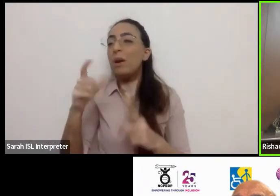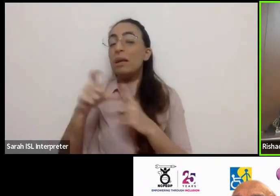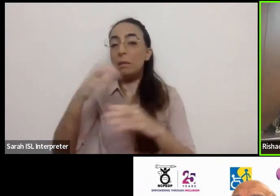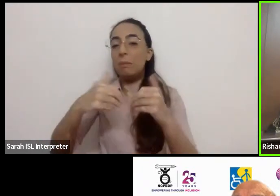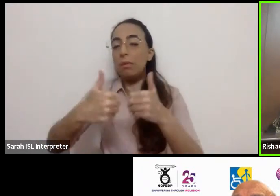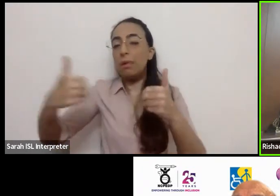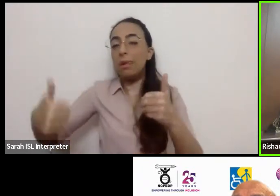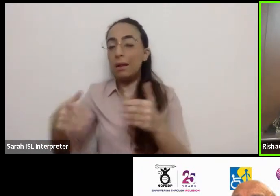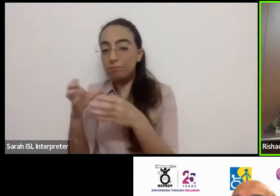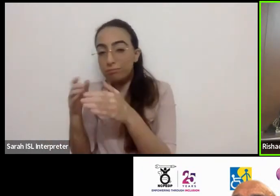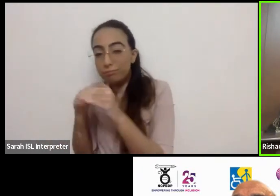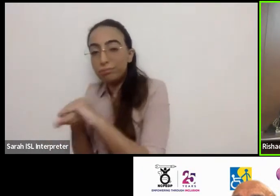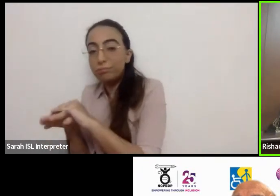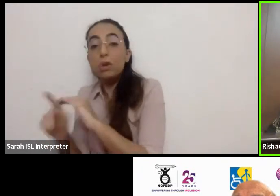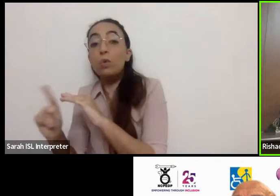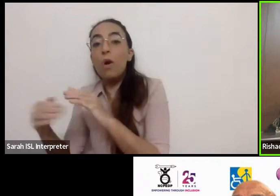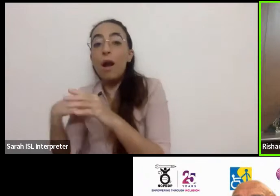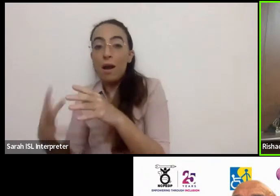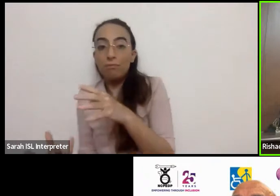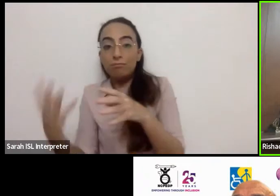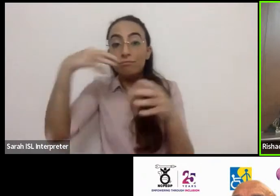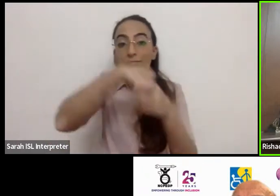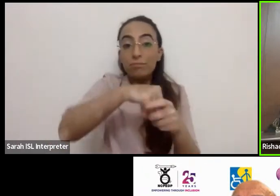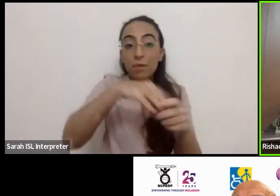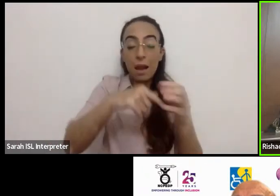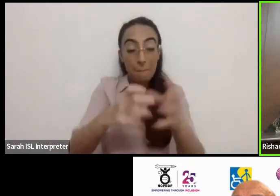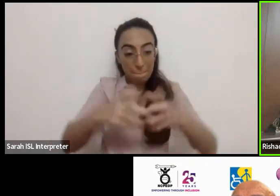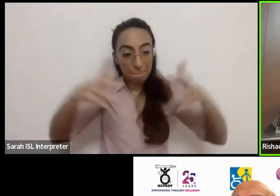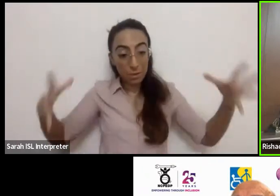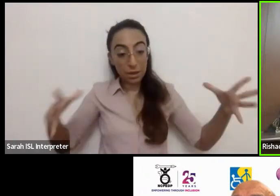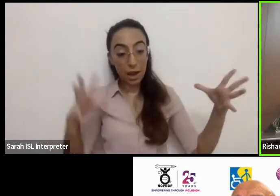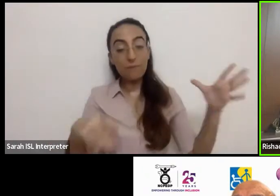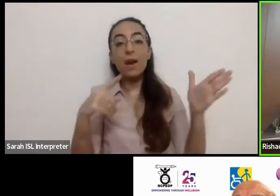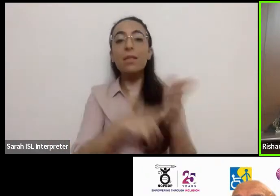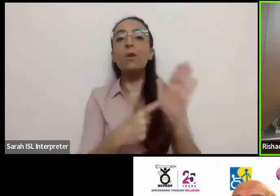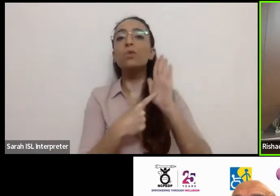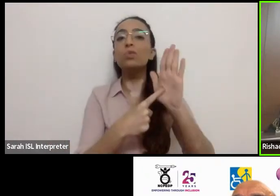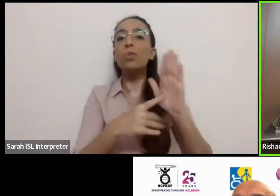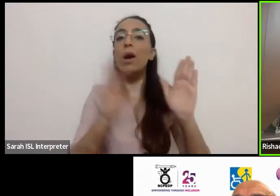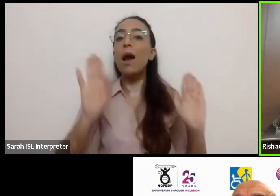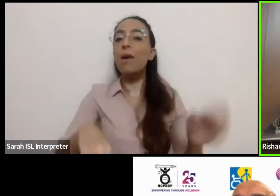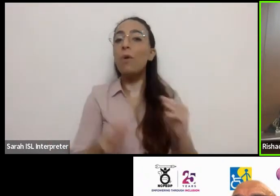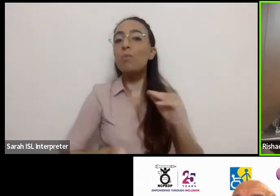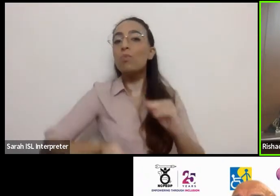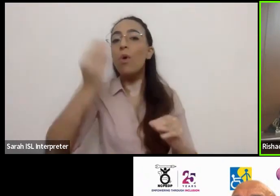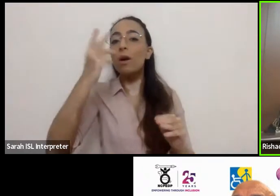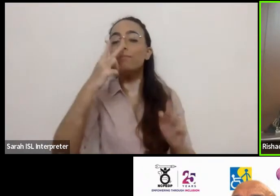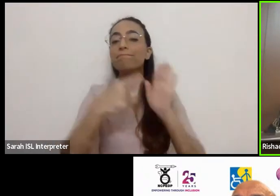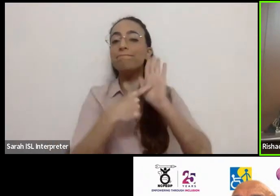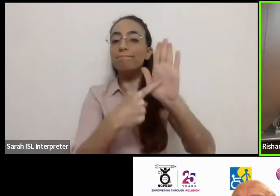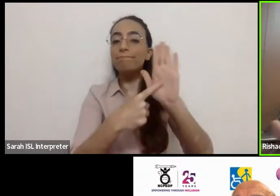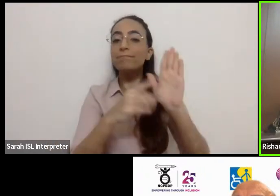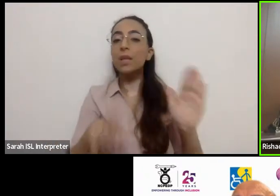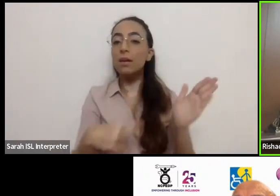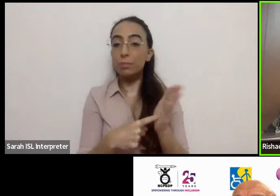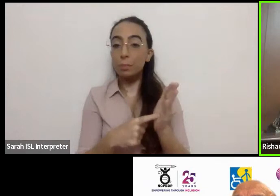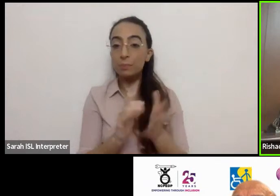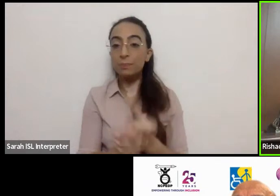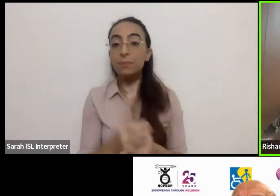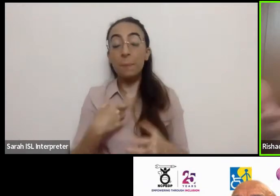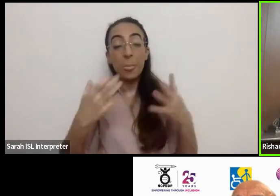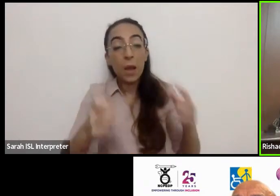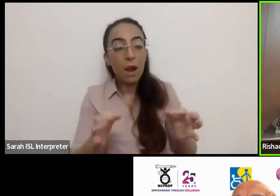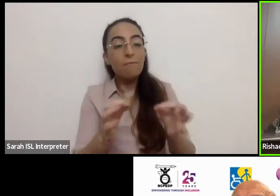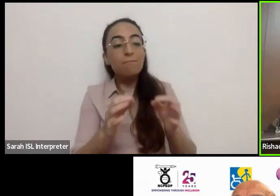hidden aside from the mainstream of the organization. So there's a big focus also in terms of how do we drive scale